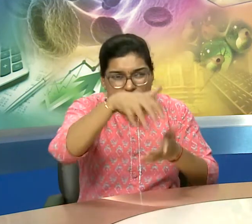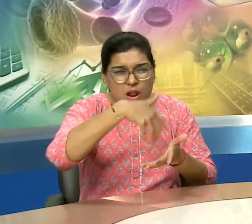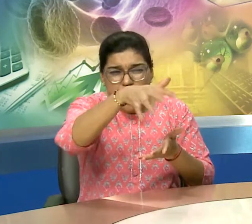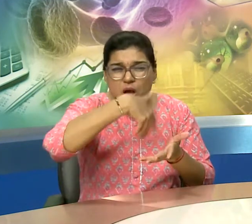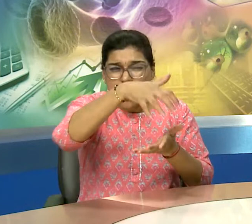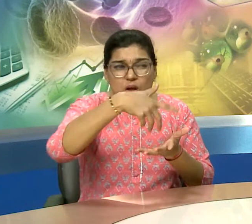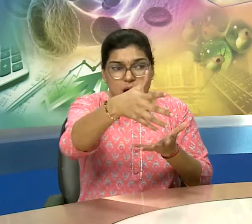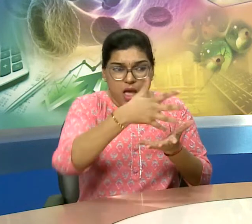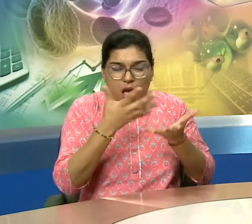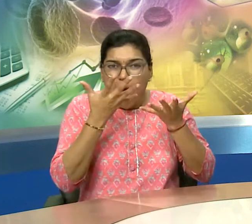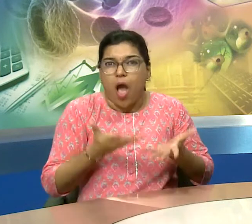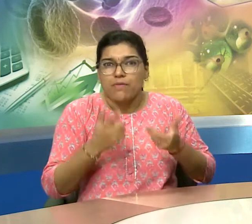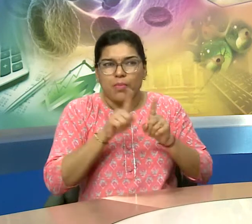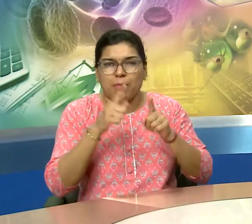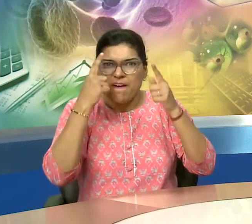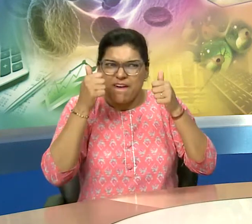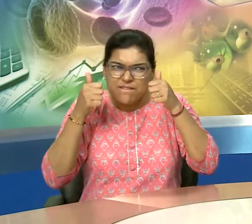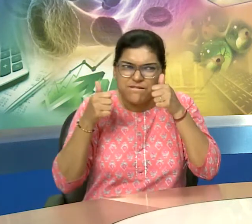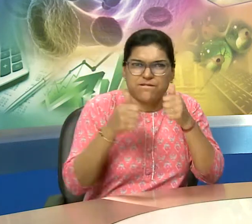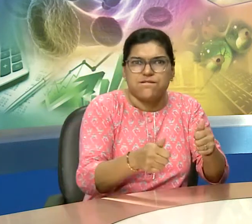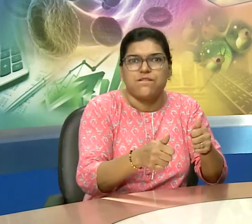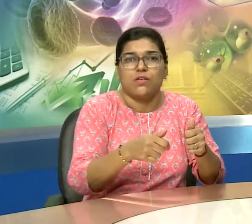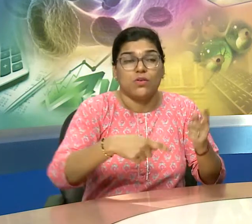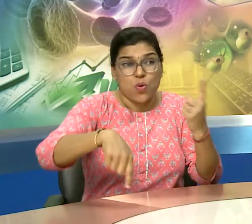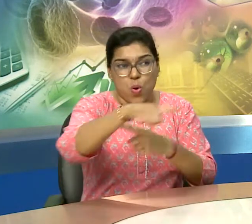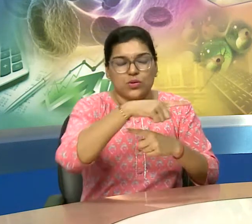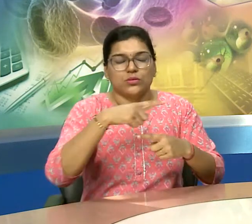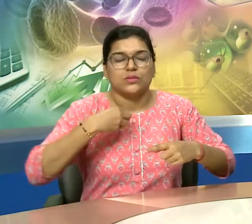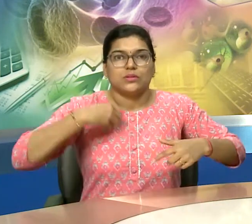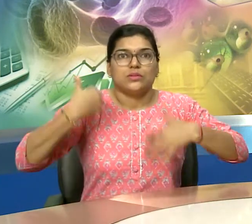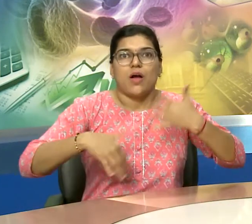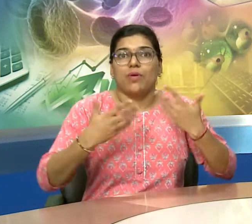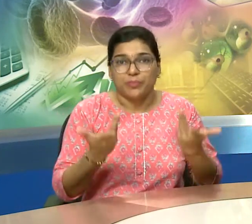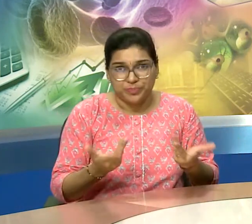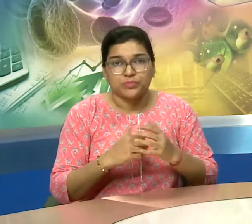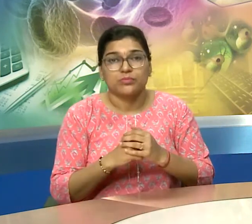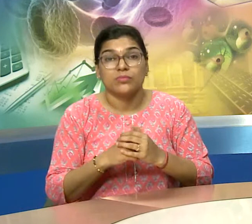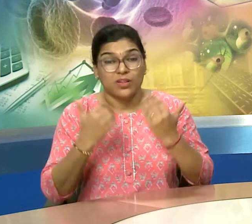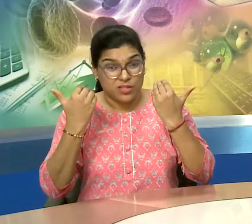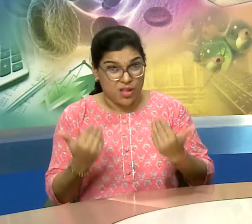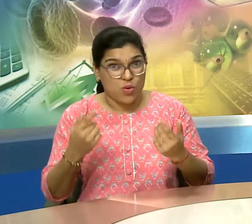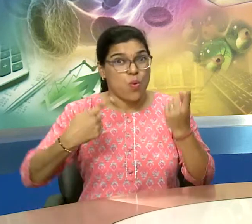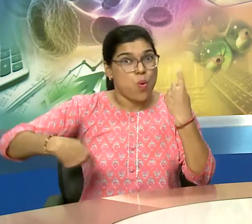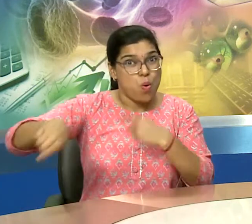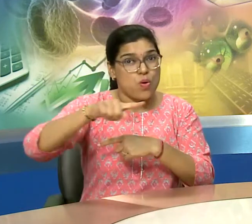the time for all of us to learn to live in harmony with nature.